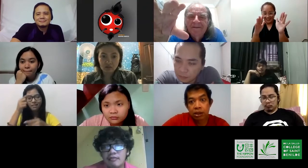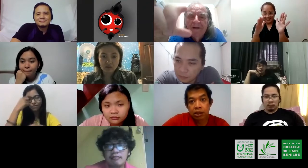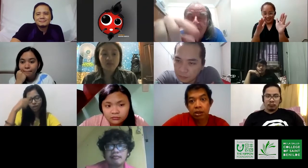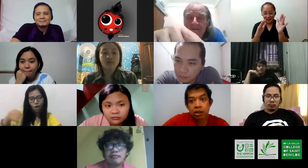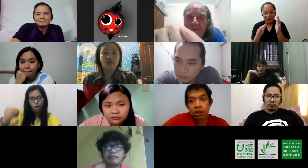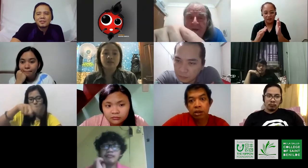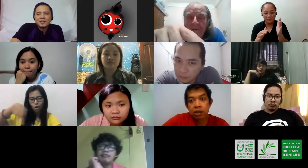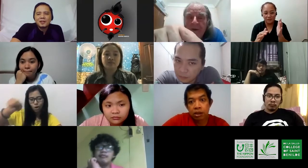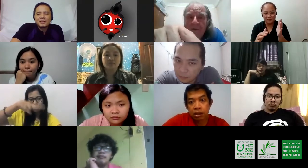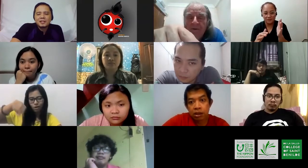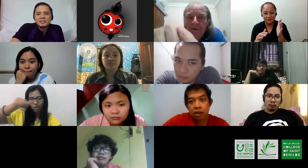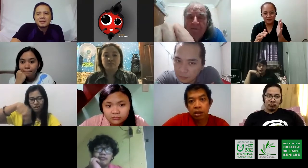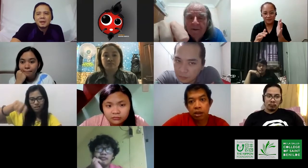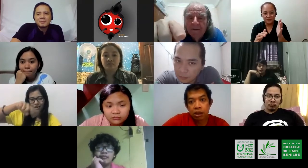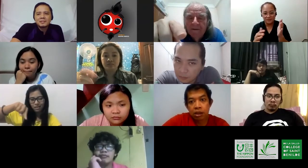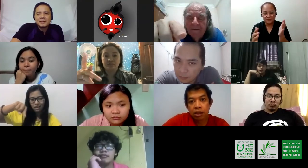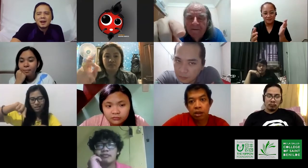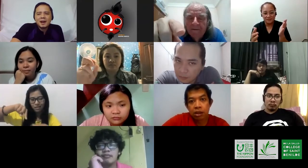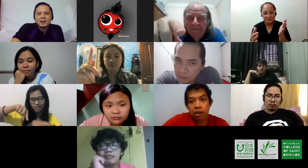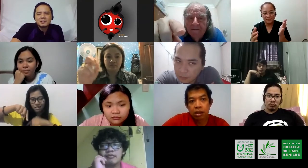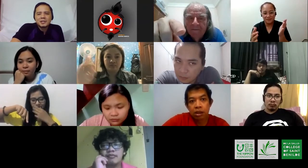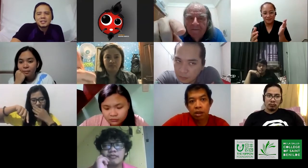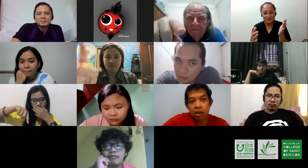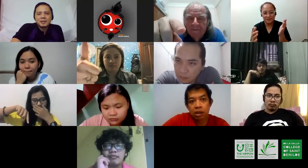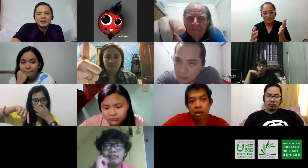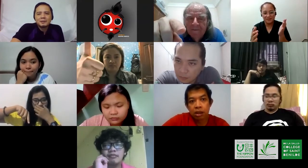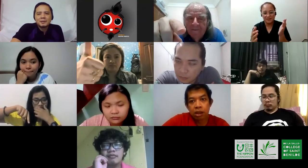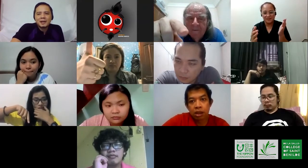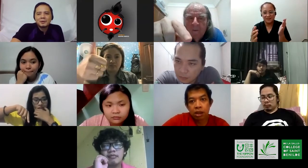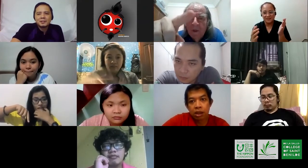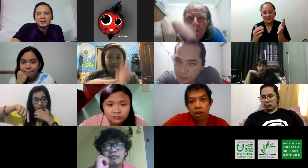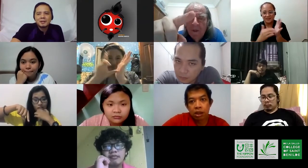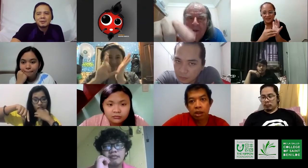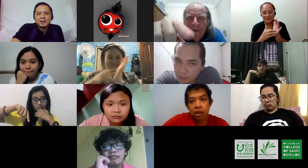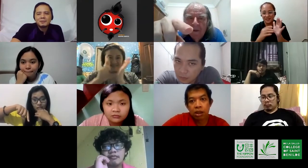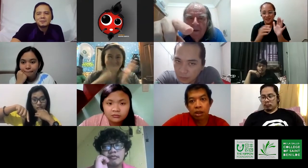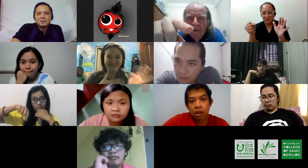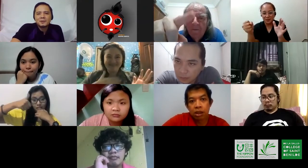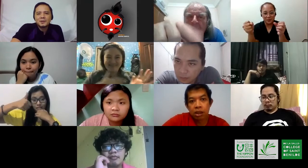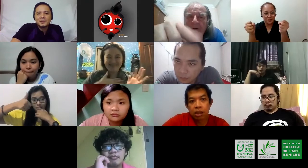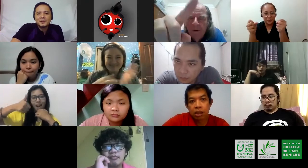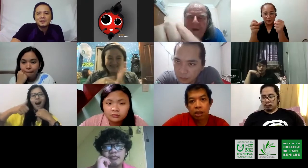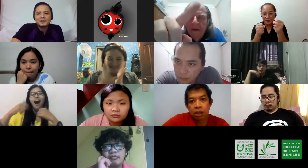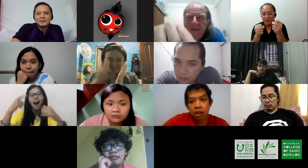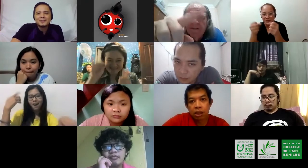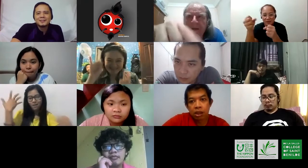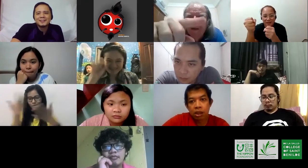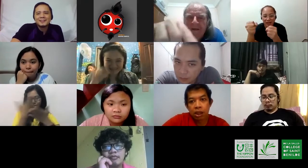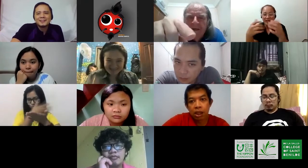Yeah, so Yami saying, yeah, I thought I was going to explain it, and now we're taking a break. What are we well, doing? go ahead and explain it. Yeah,